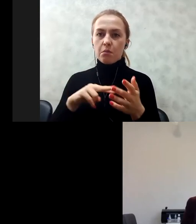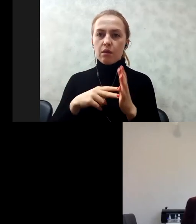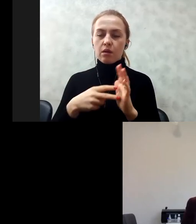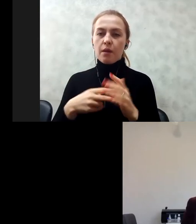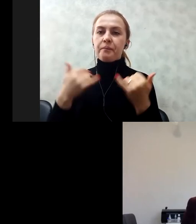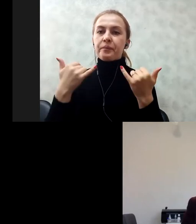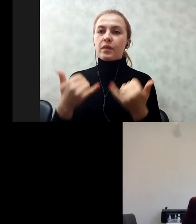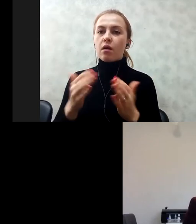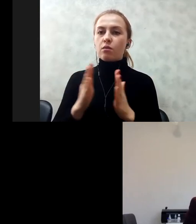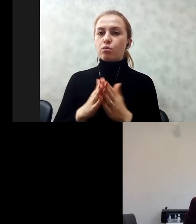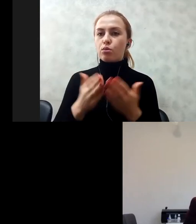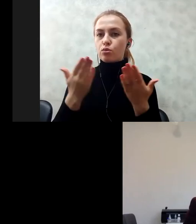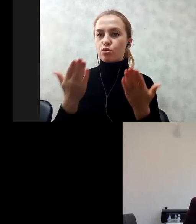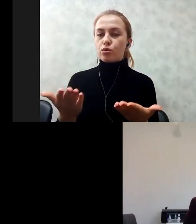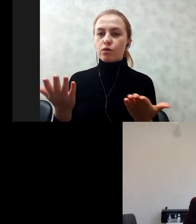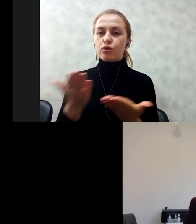now.